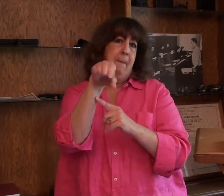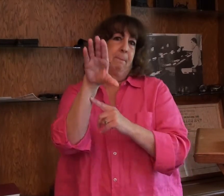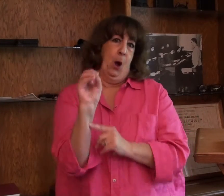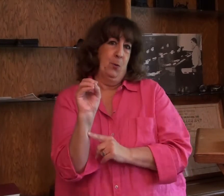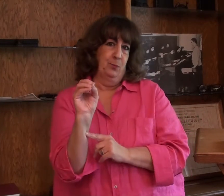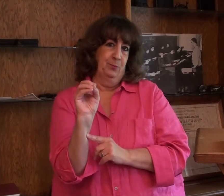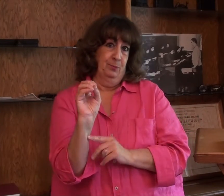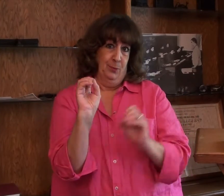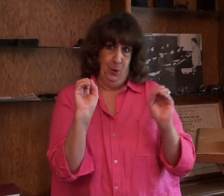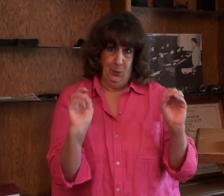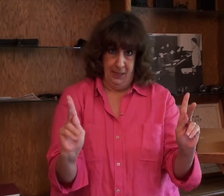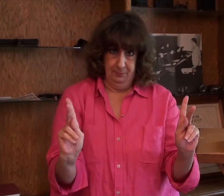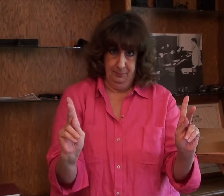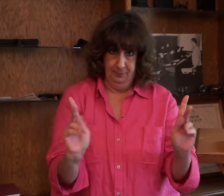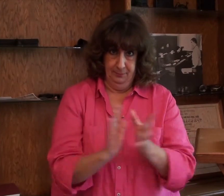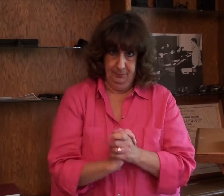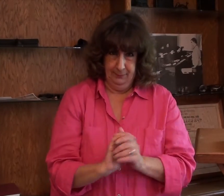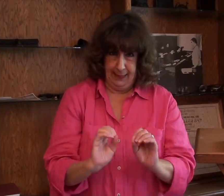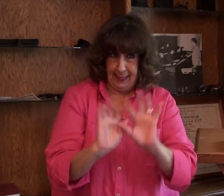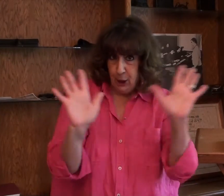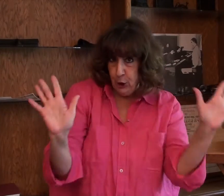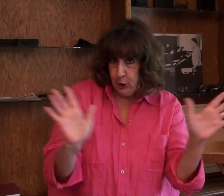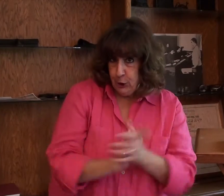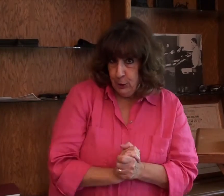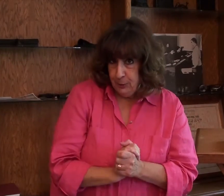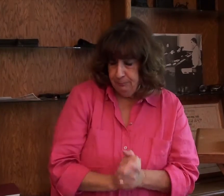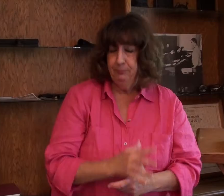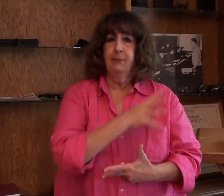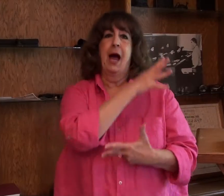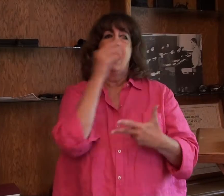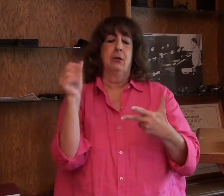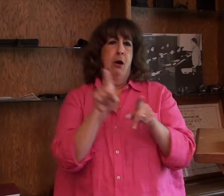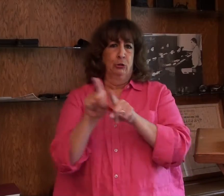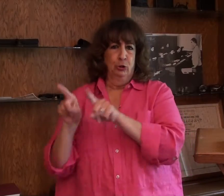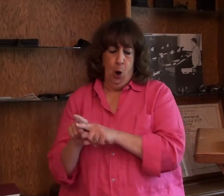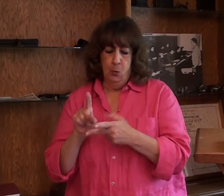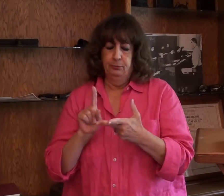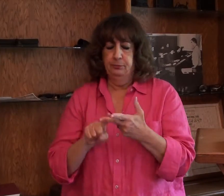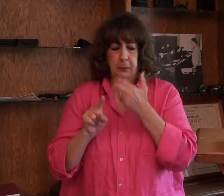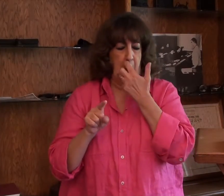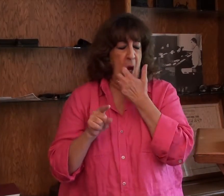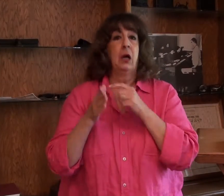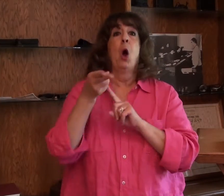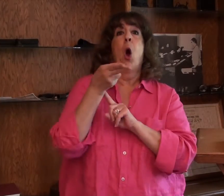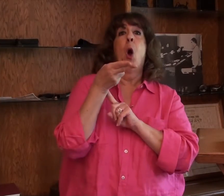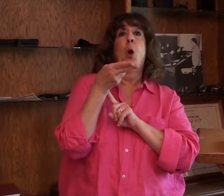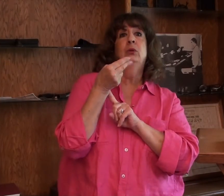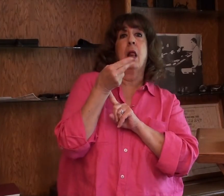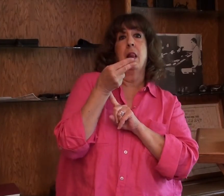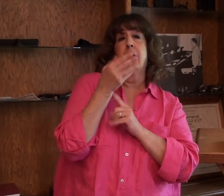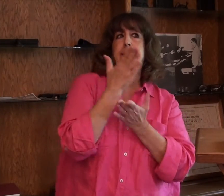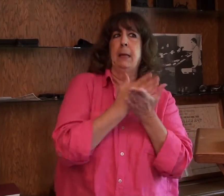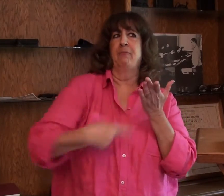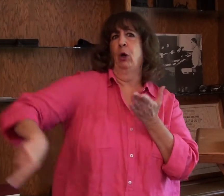and the combo will be $250. Hopefully that's all clear. Now, let's talk about the